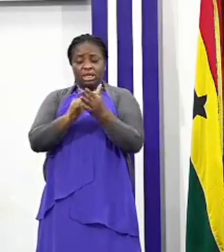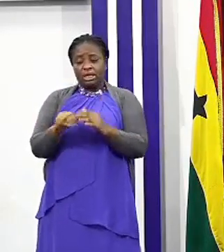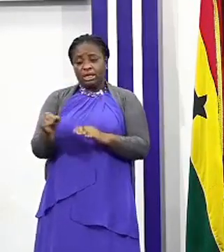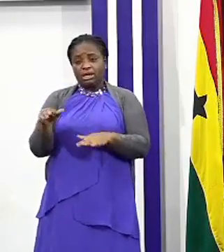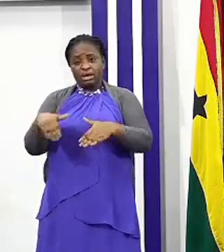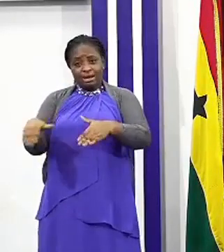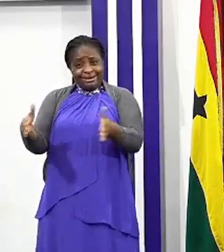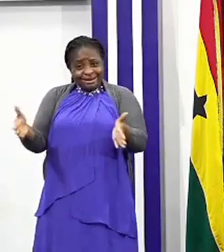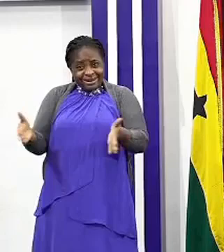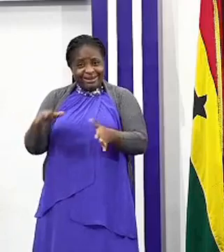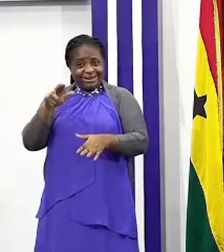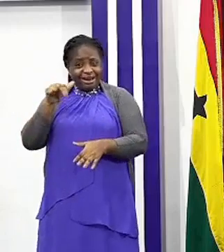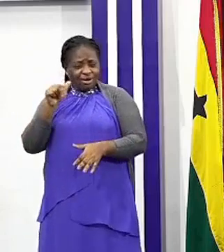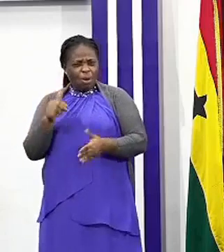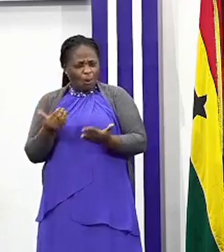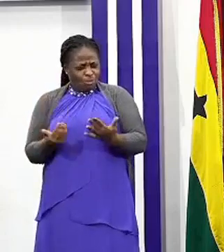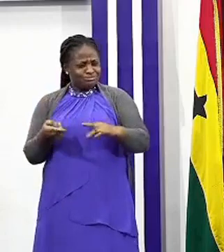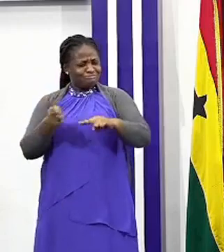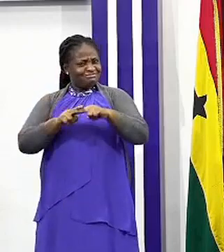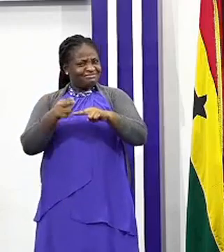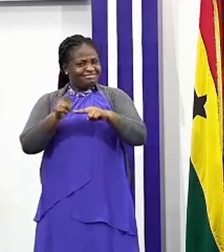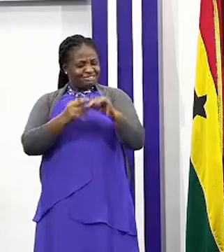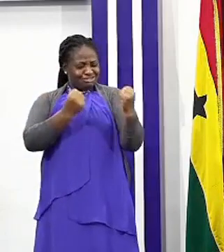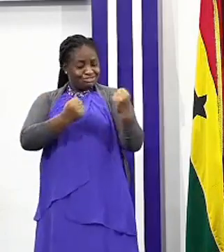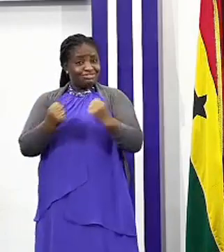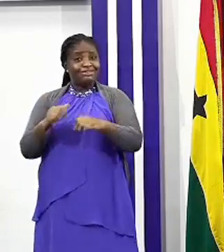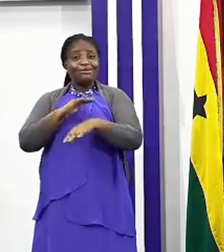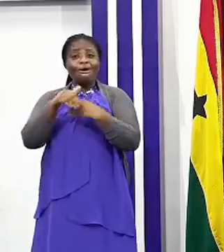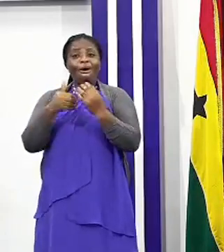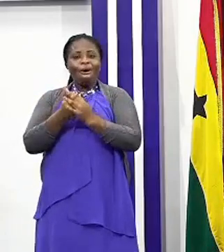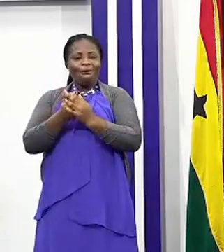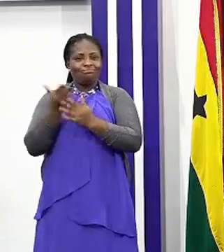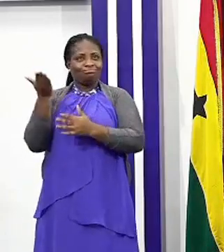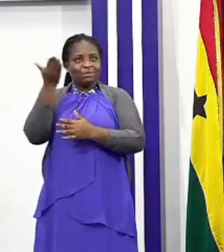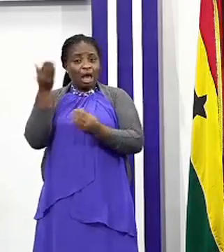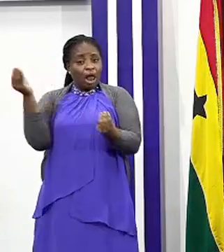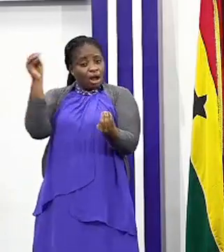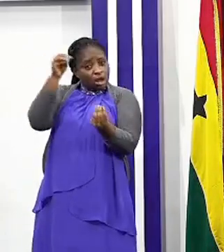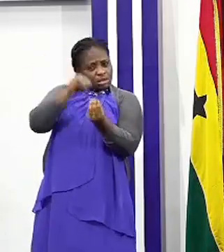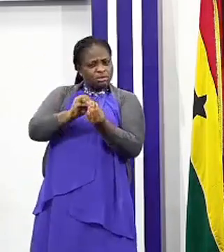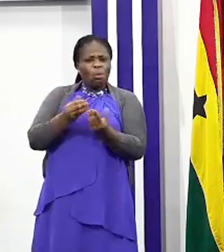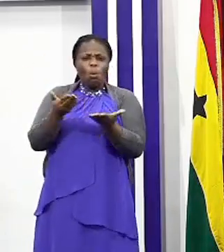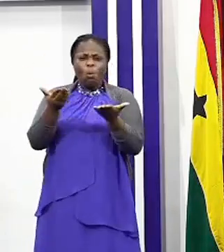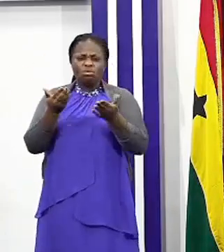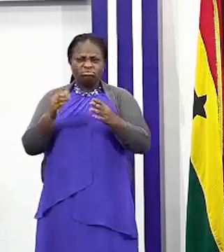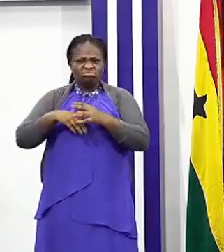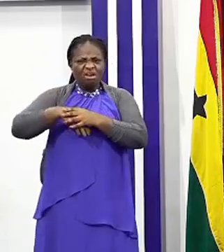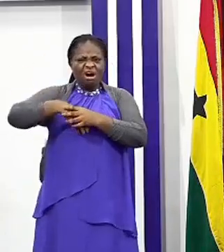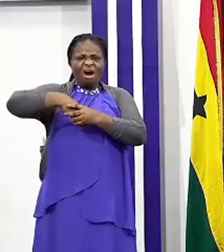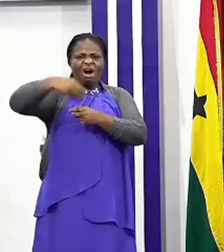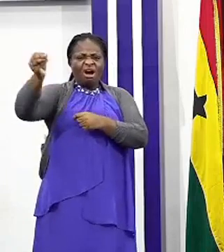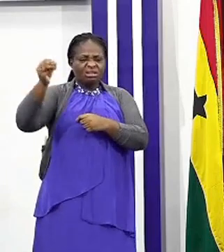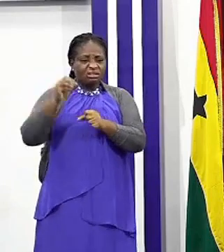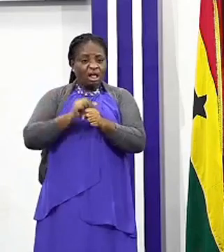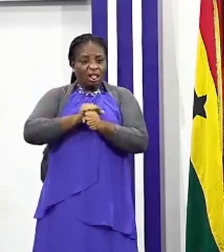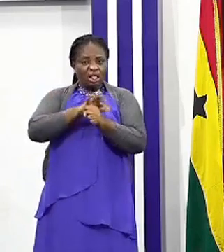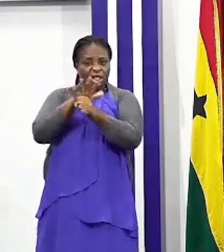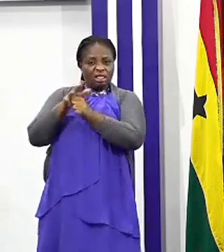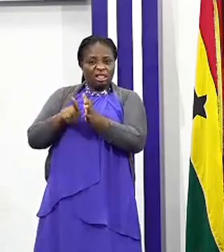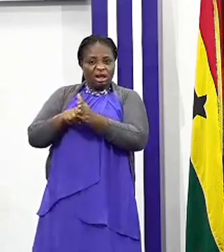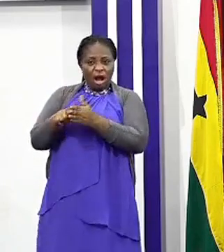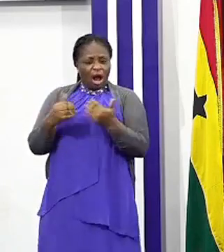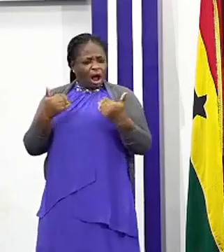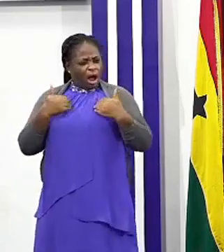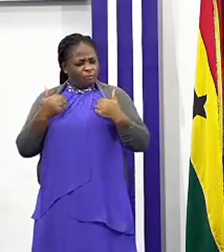belt. We want to increase and strengthen of them. In addition, we also want to go out of this country